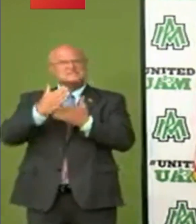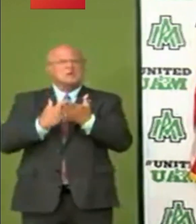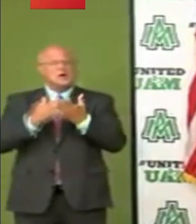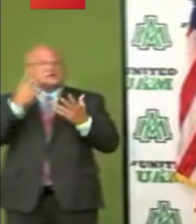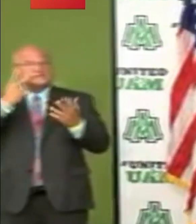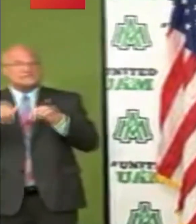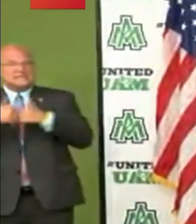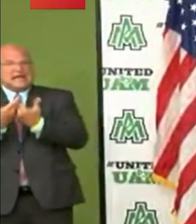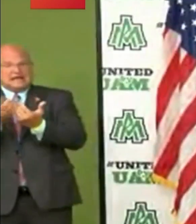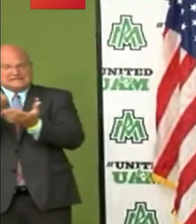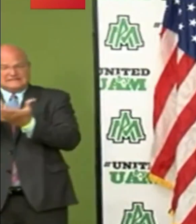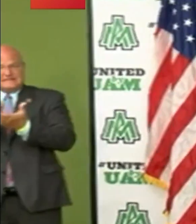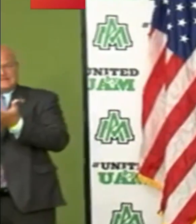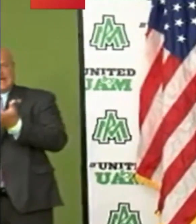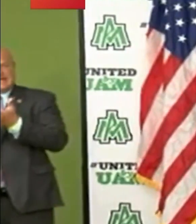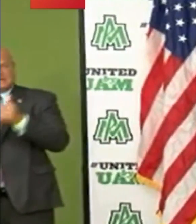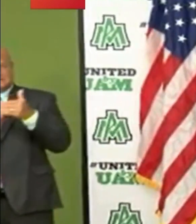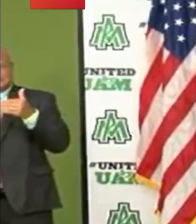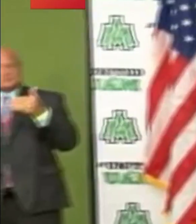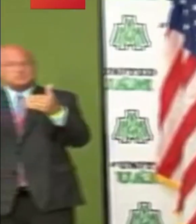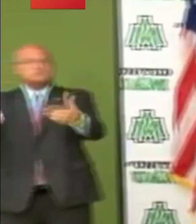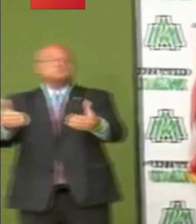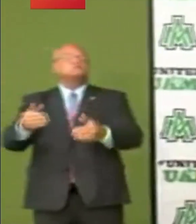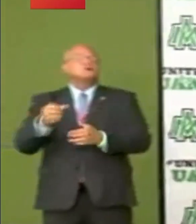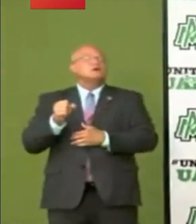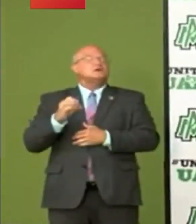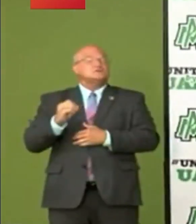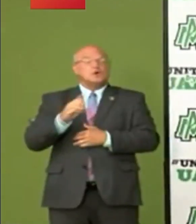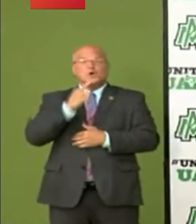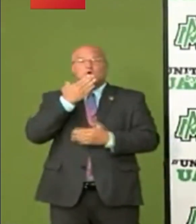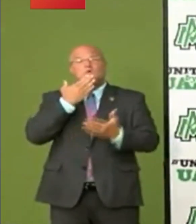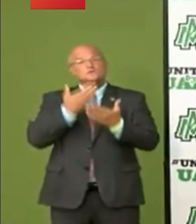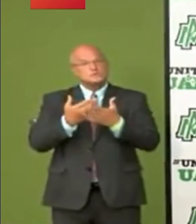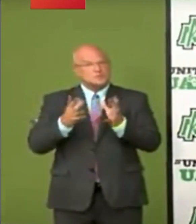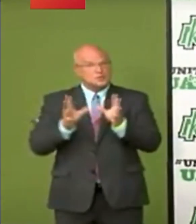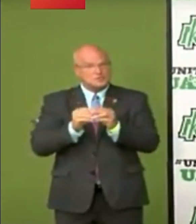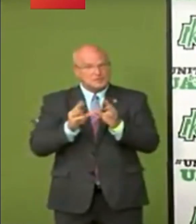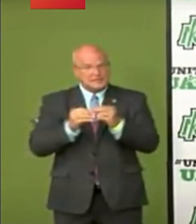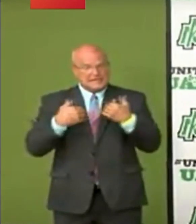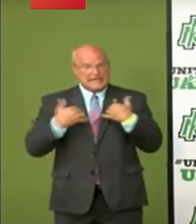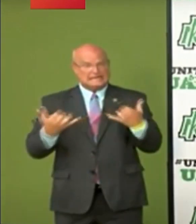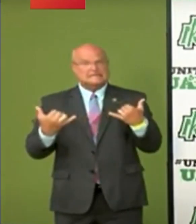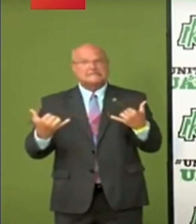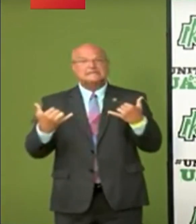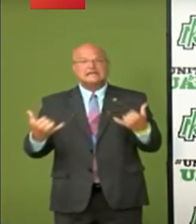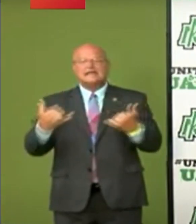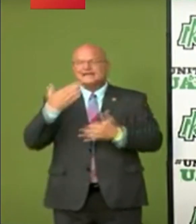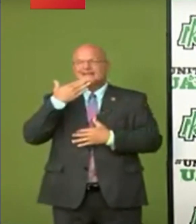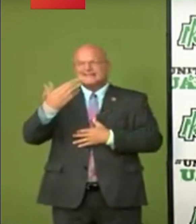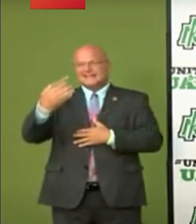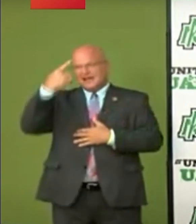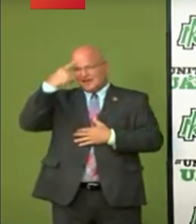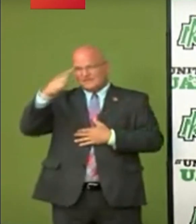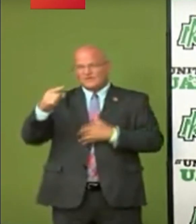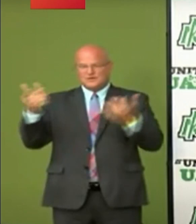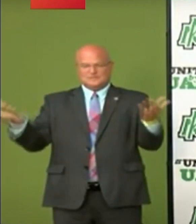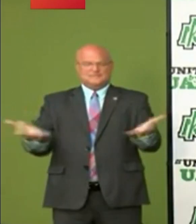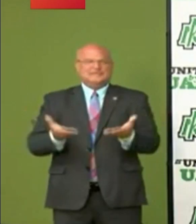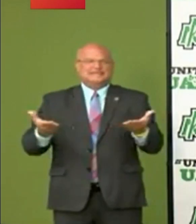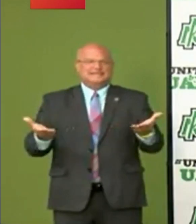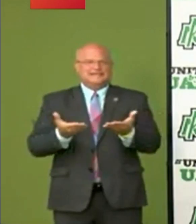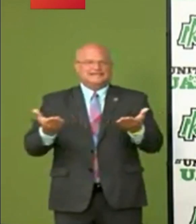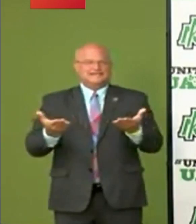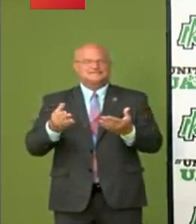to see how the economy is moving. And so it was a very instructive session that we had today, and grateful for being here